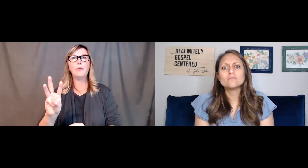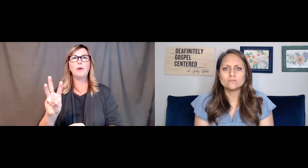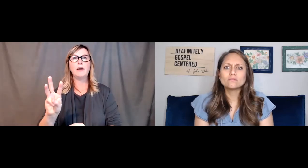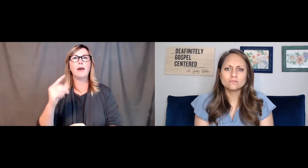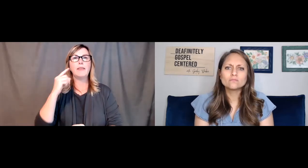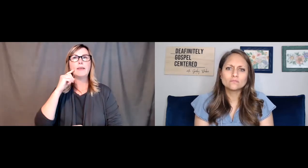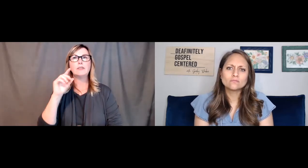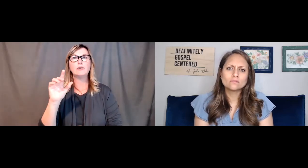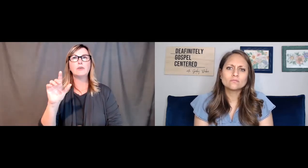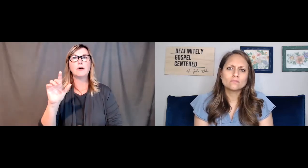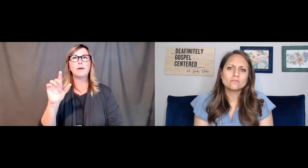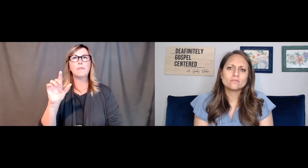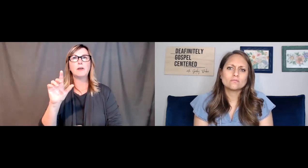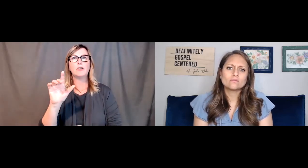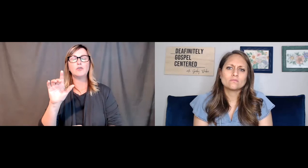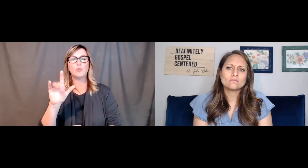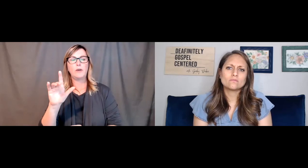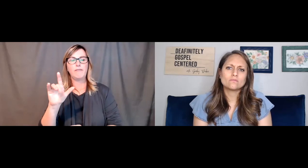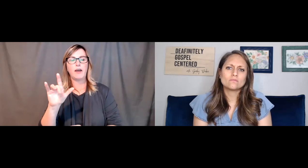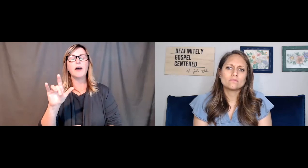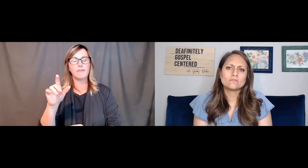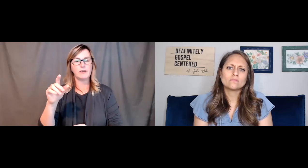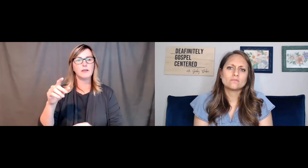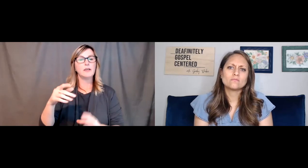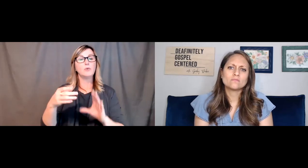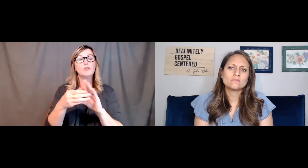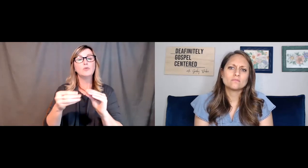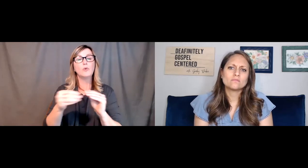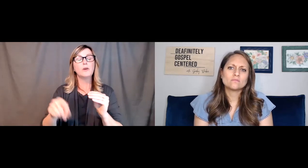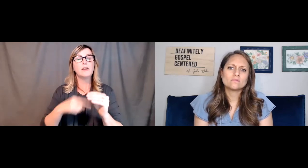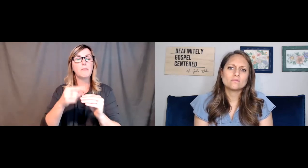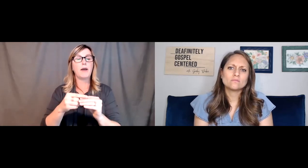Jesus was speaking to a group of people. I think it's in Matthew 25.